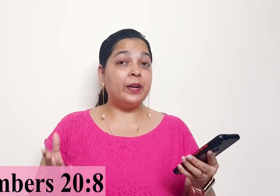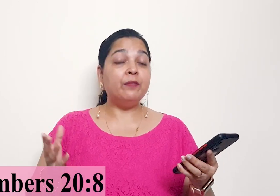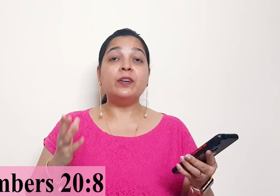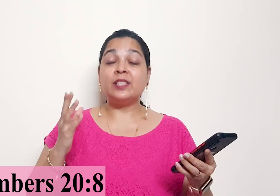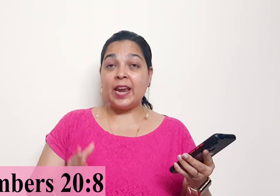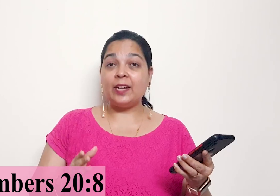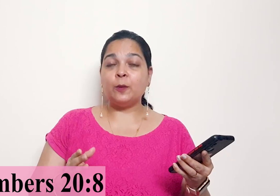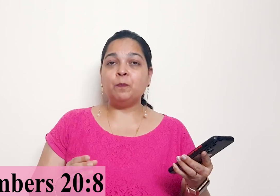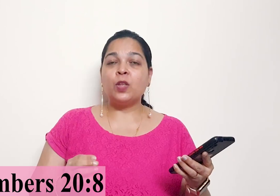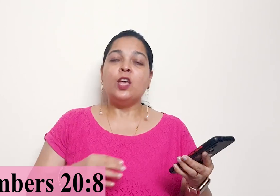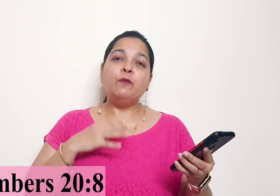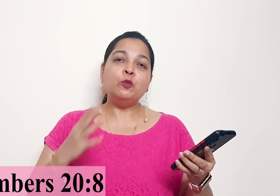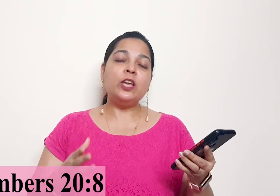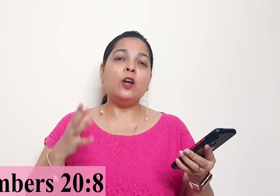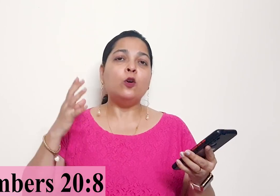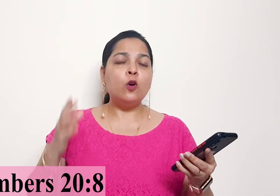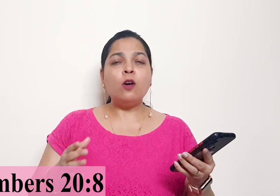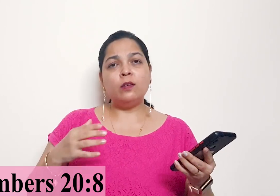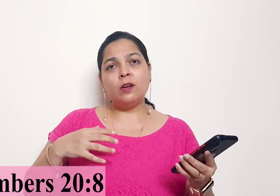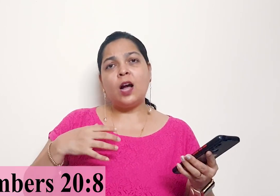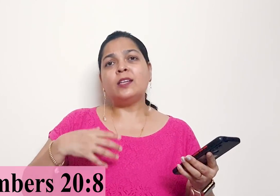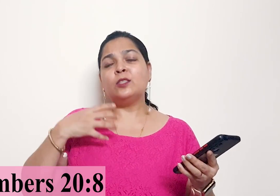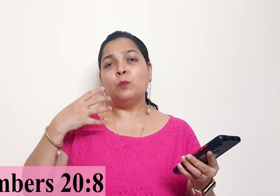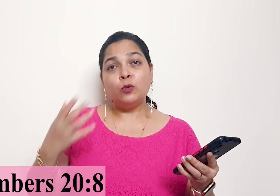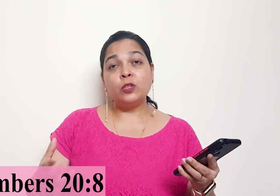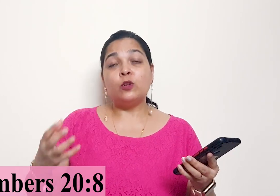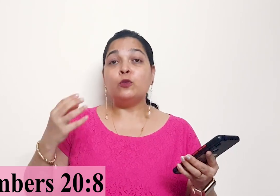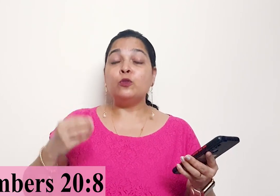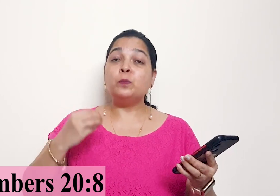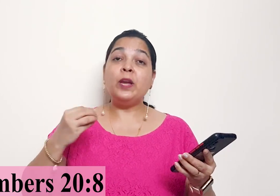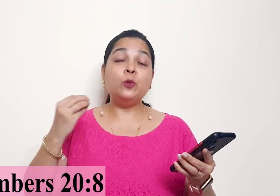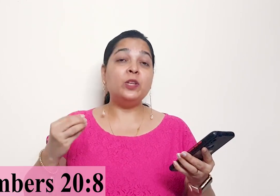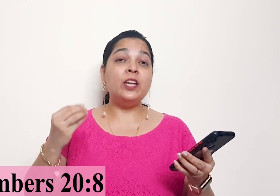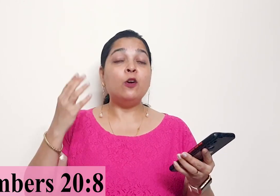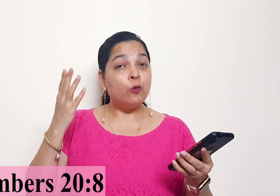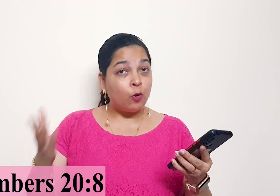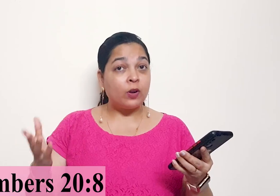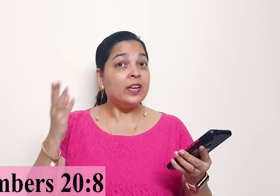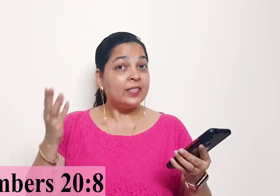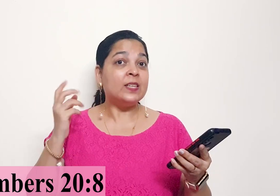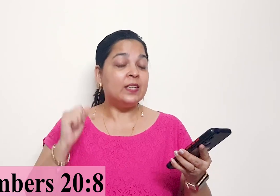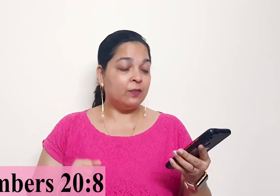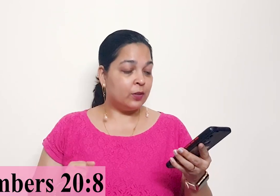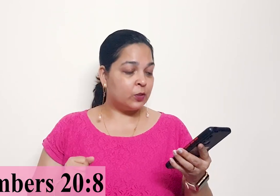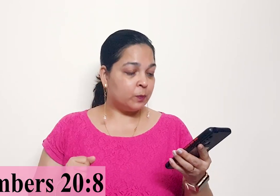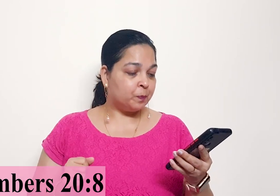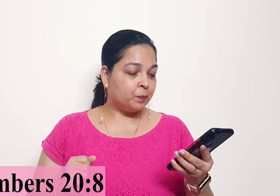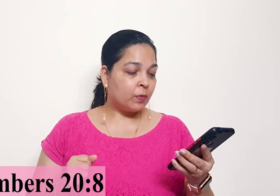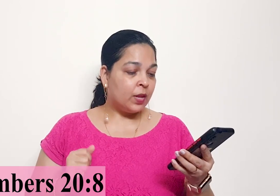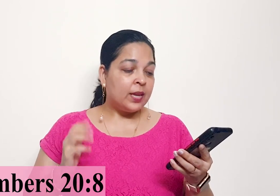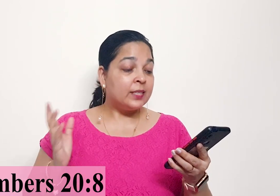chapter 20 verse 8. If you see, God asked Moses to speak to the rock. Let's read the